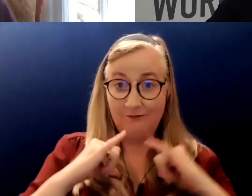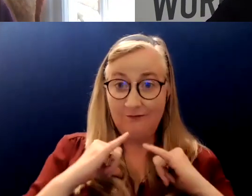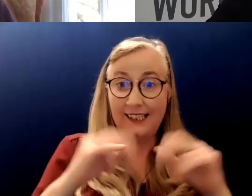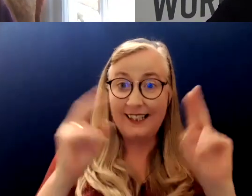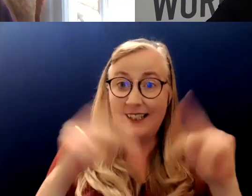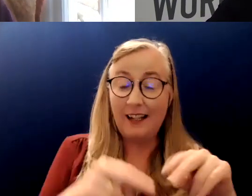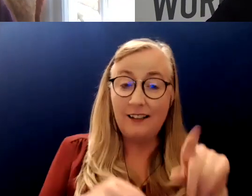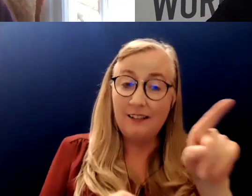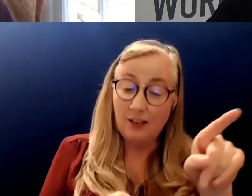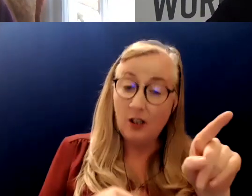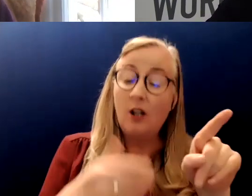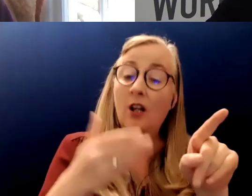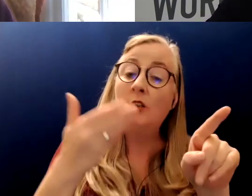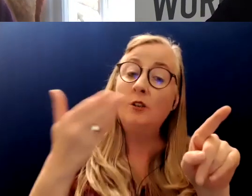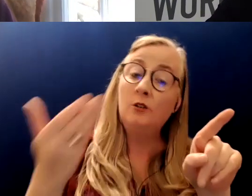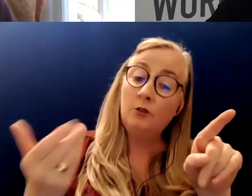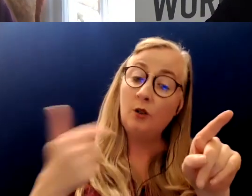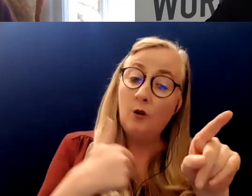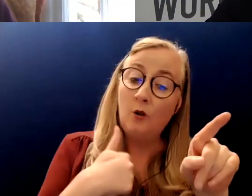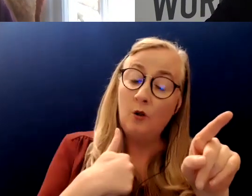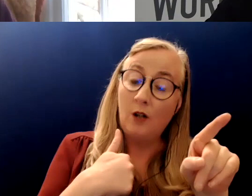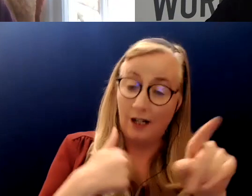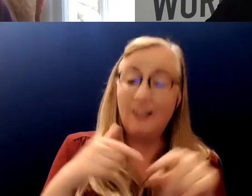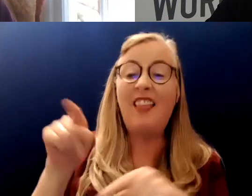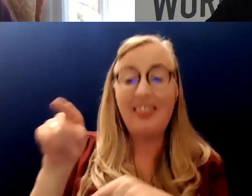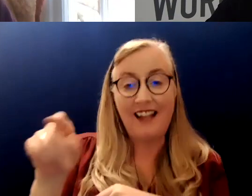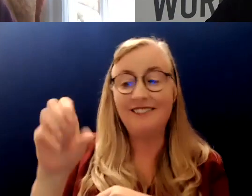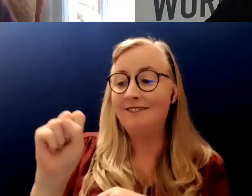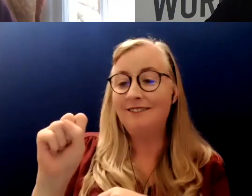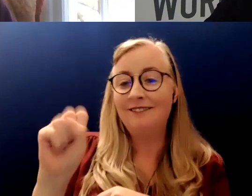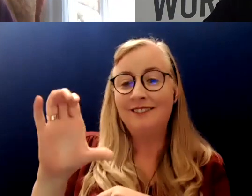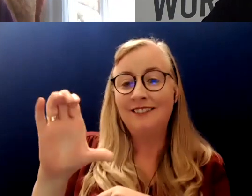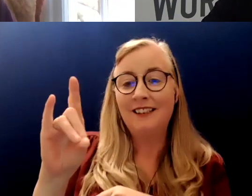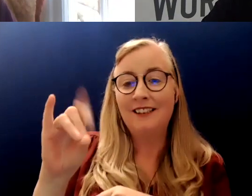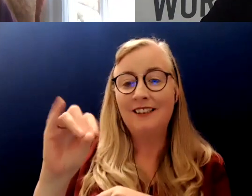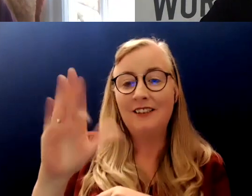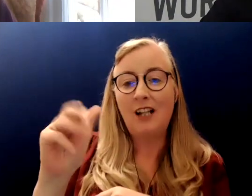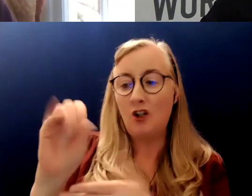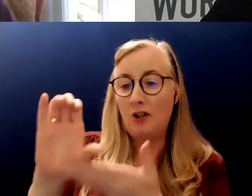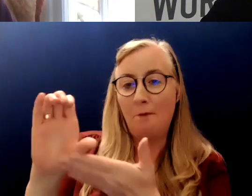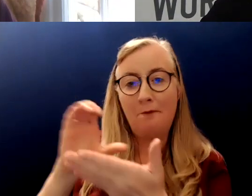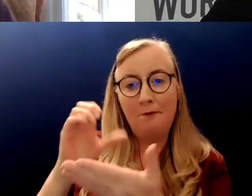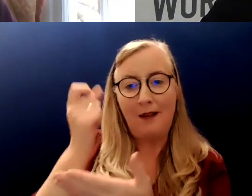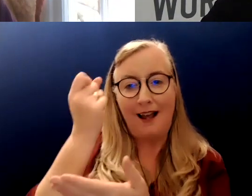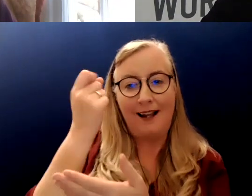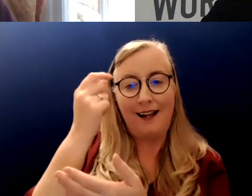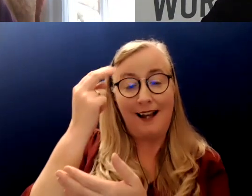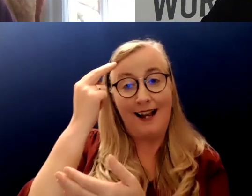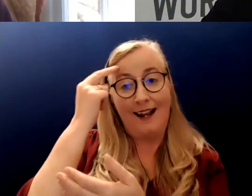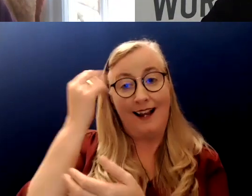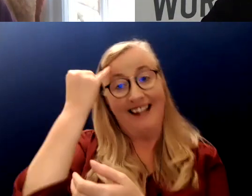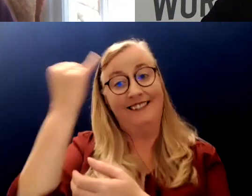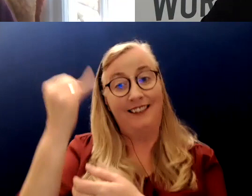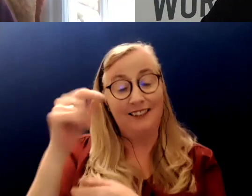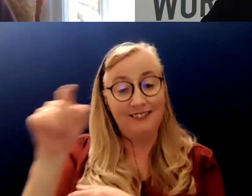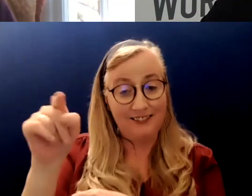So as a result, the scholarship idea came around, and we wanted to